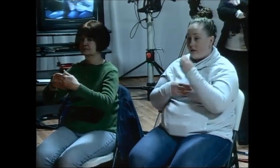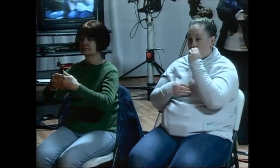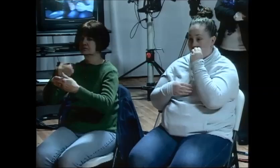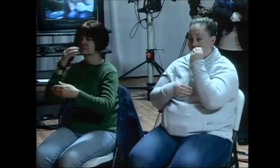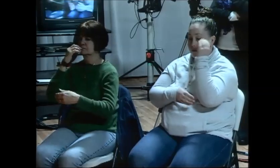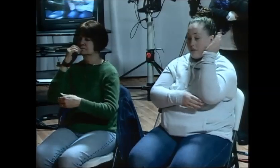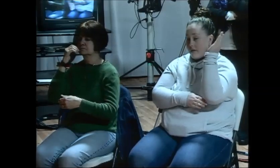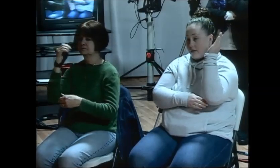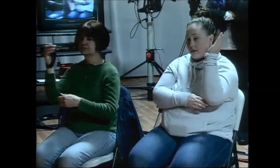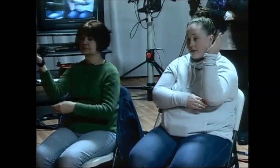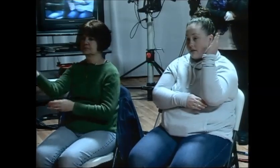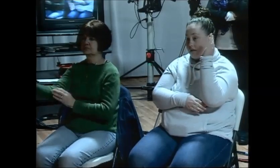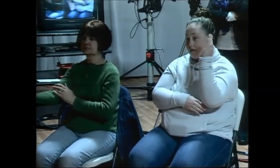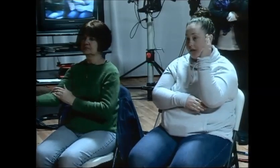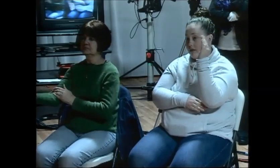breakfast? Oh, sorry, breakfast.